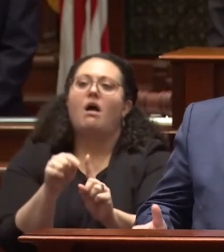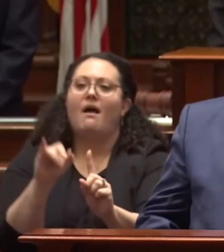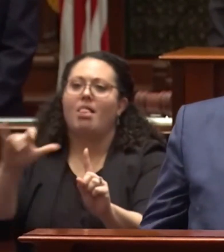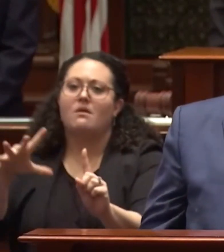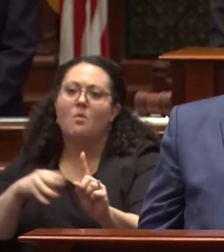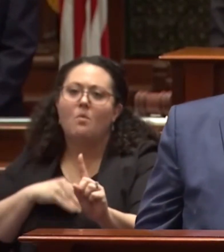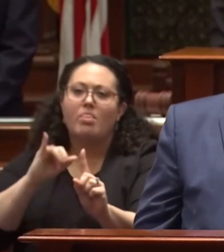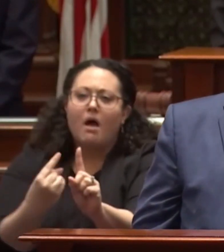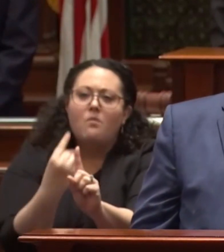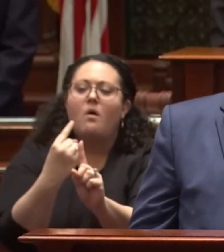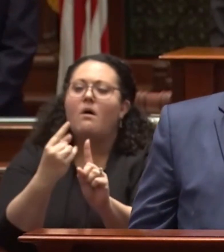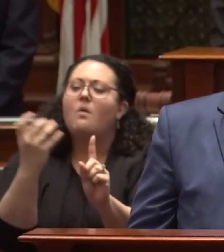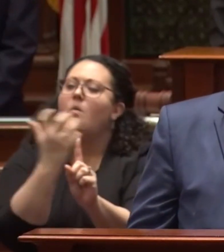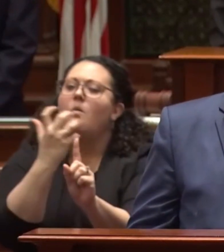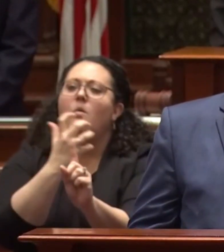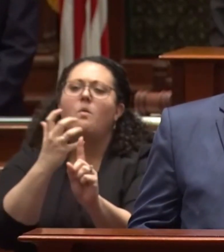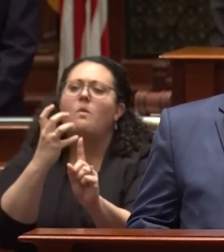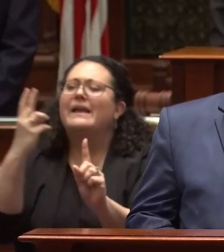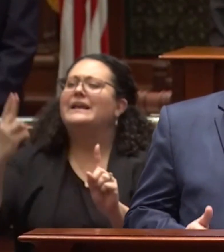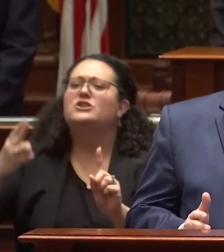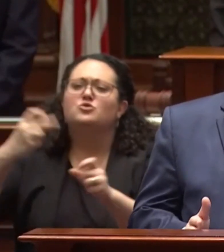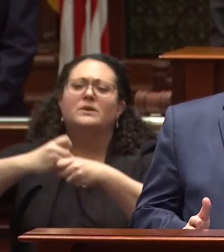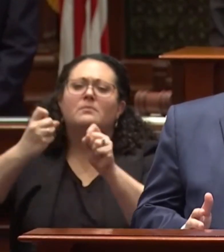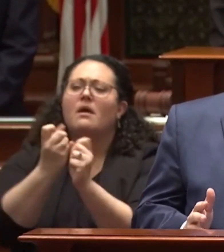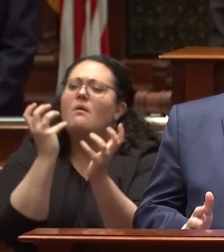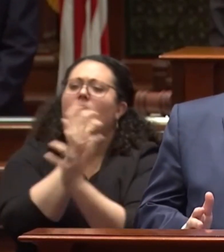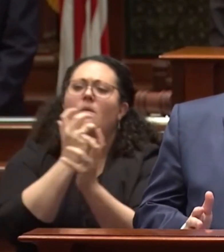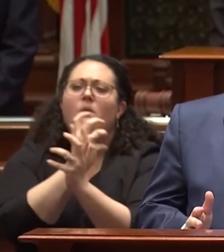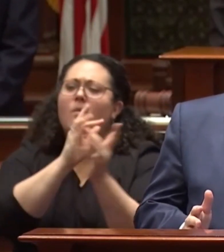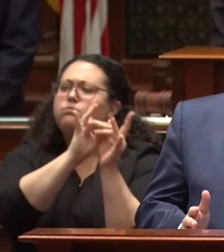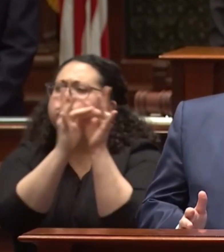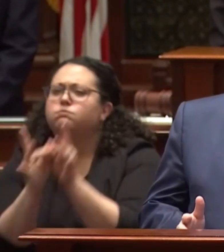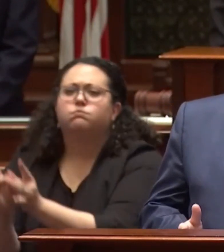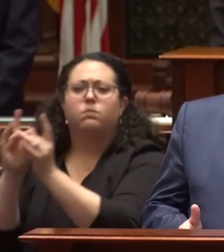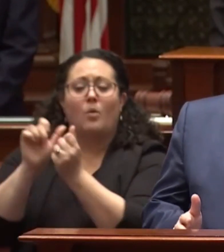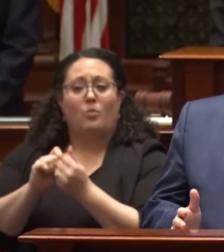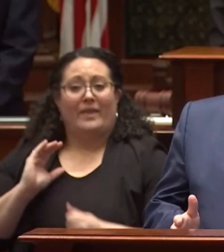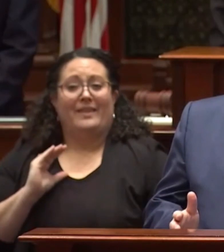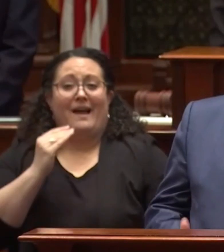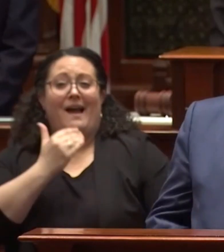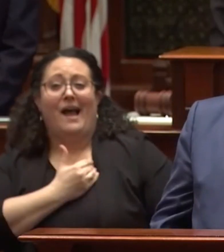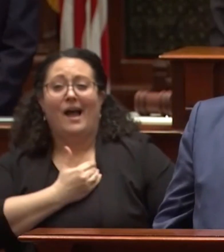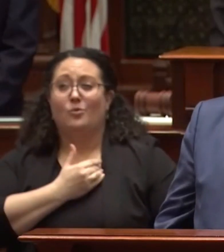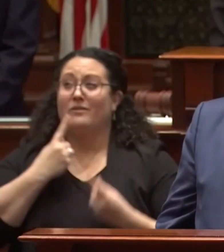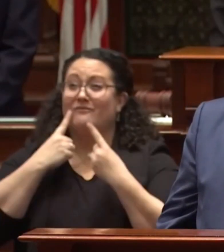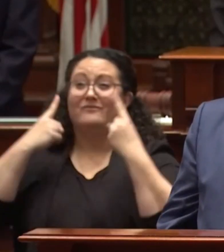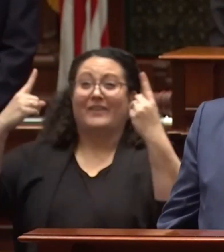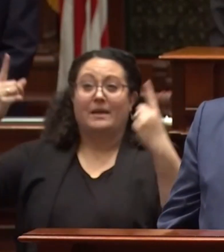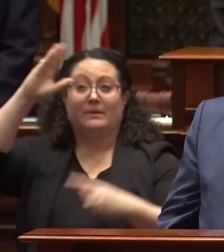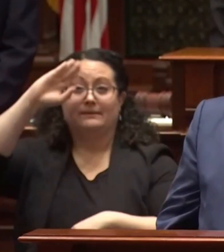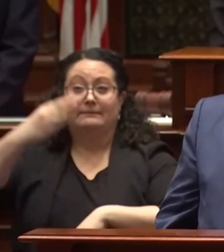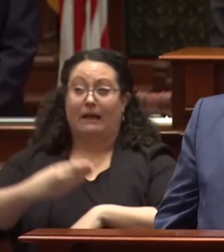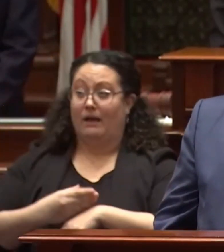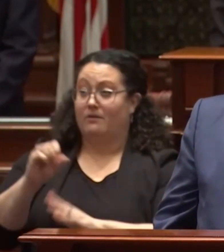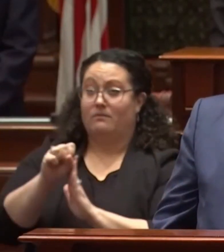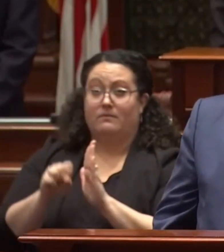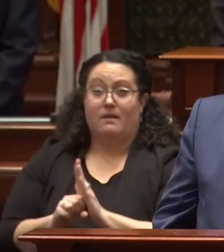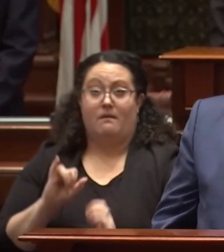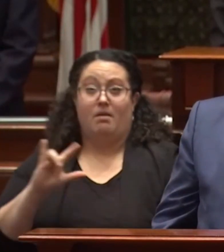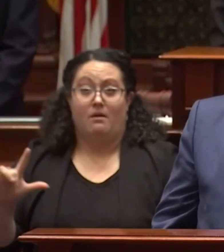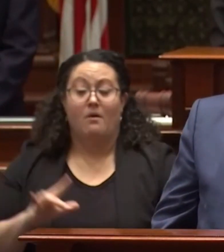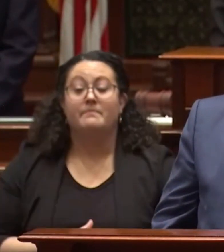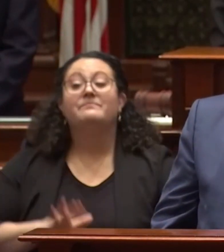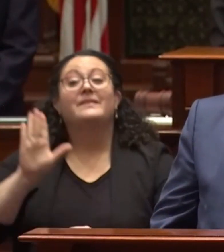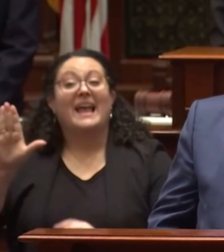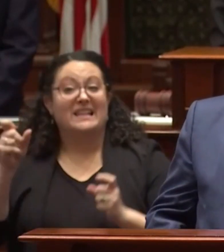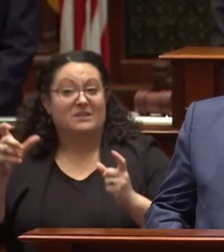Illinois to own this priceless piece of history that is so intimately connected to our most famous son. So